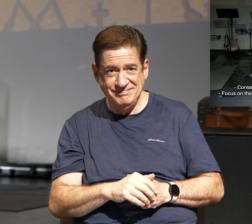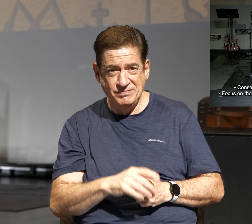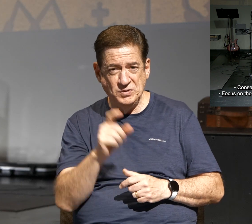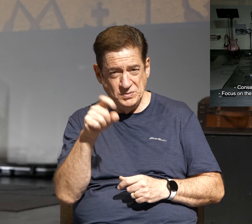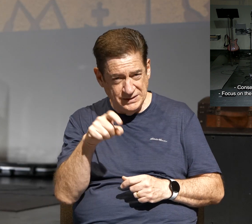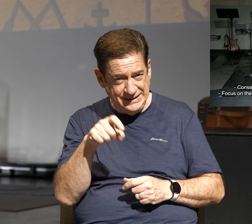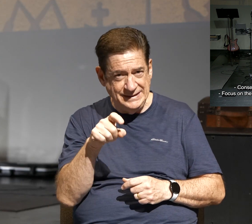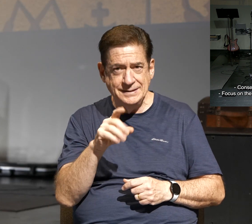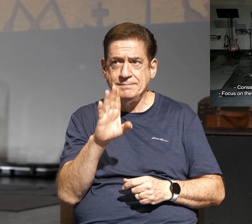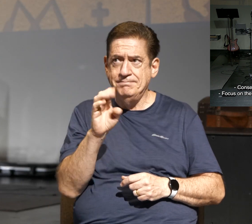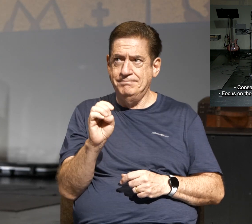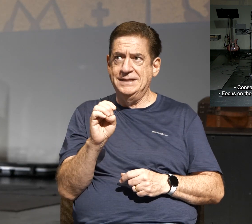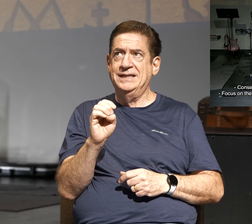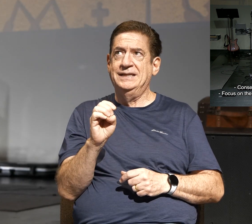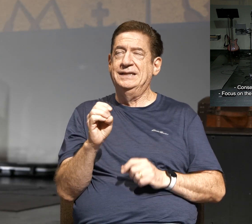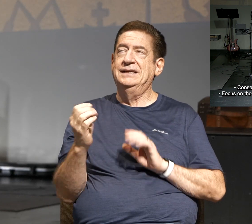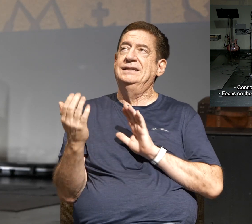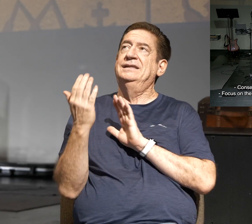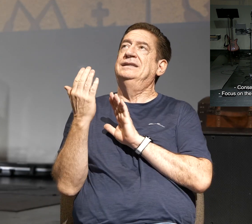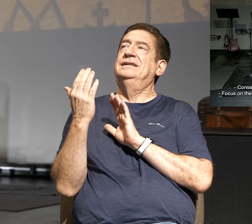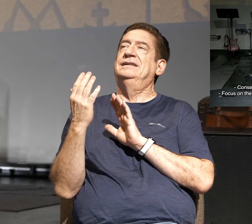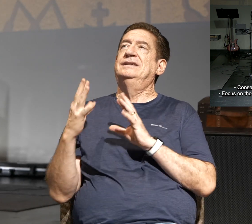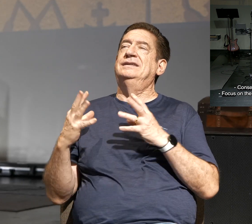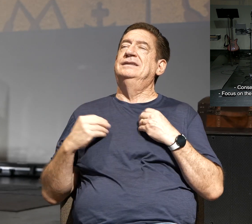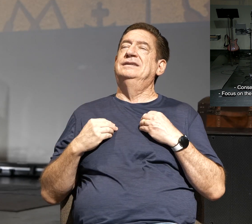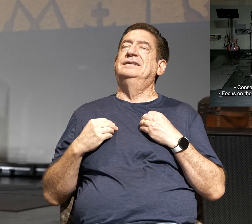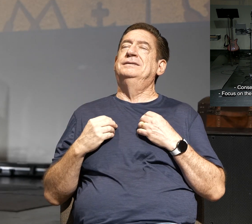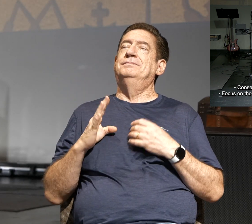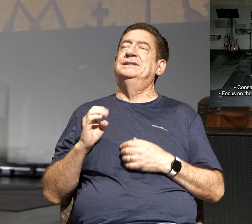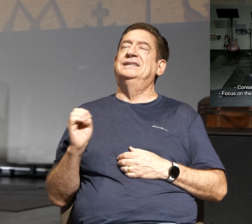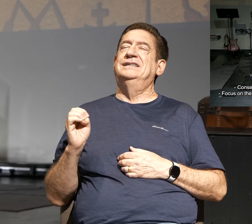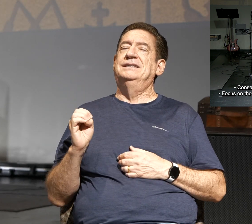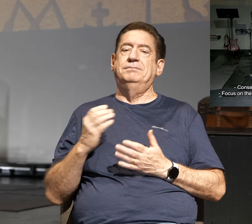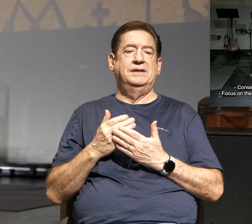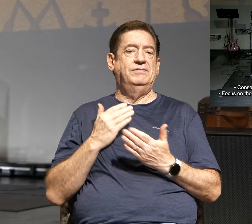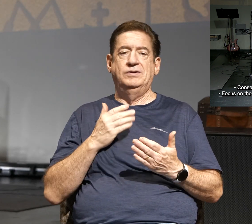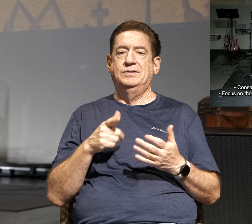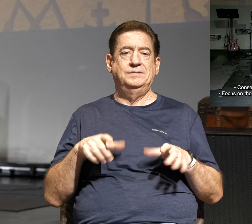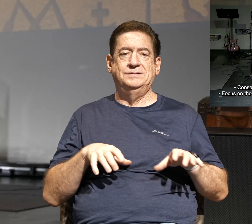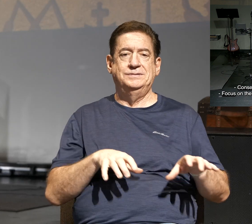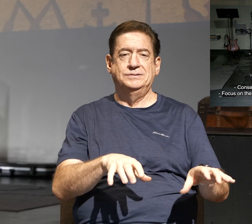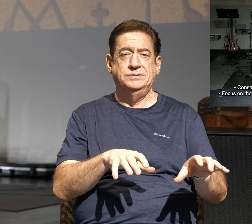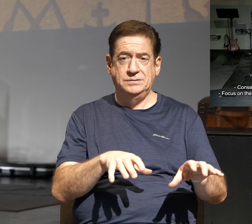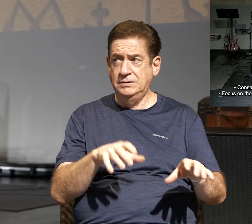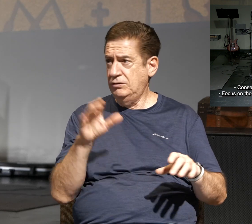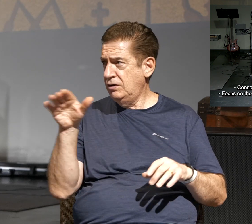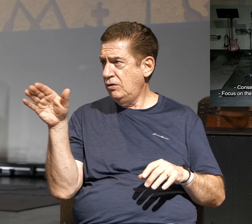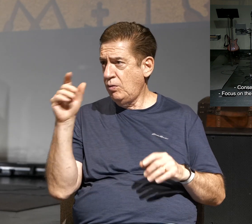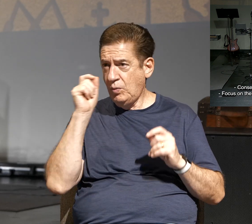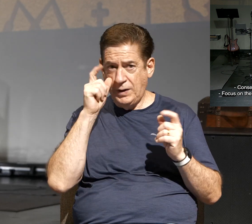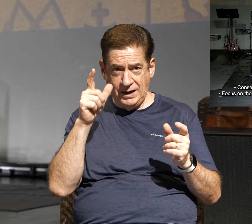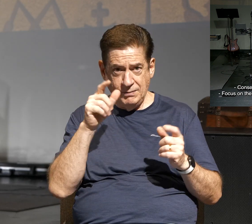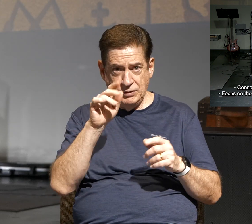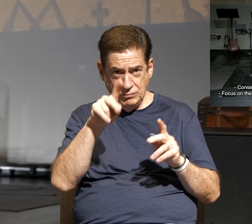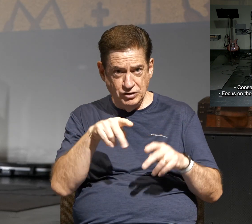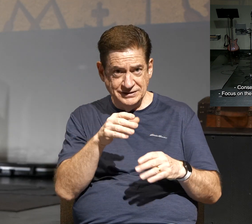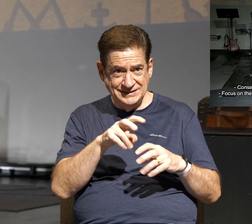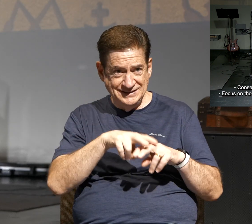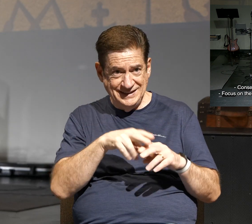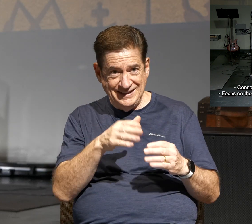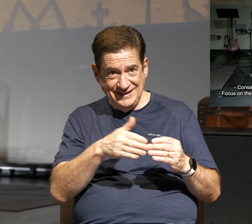You need to be before you do. Go ahead and wake up that person sitting next to you, and